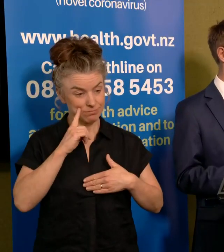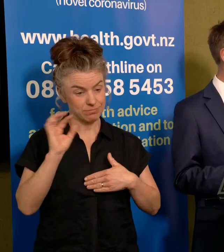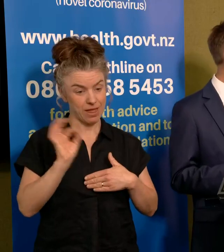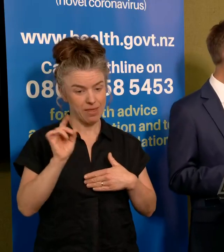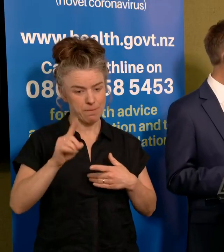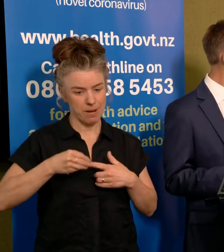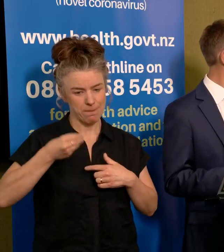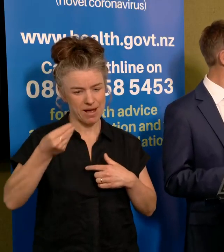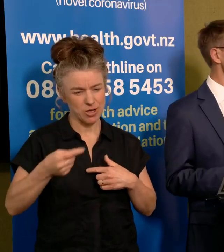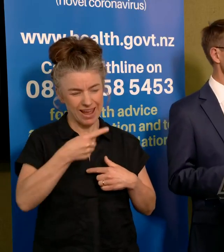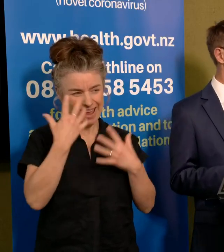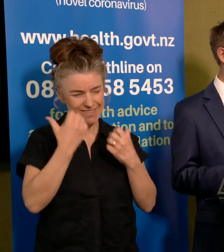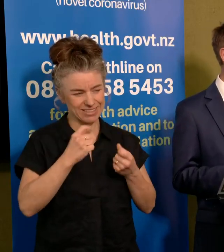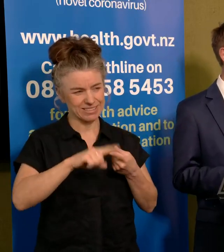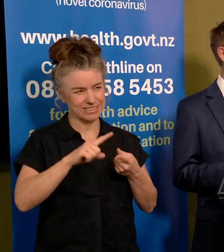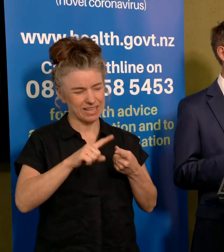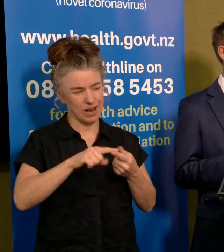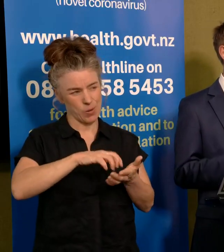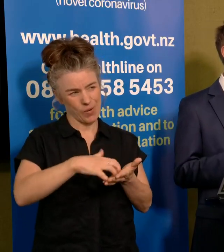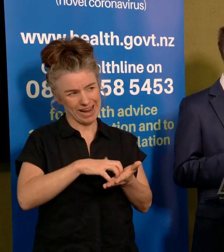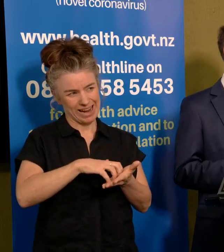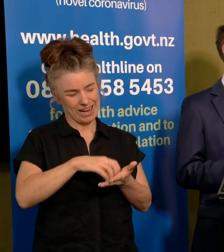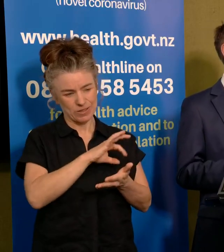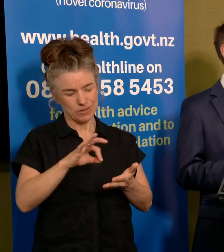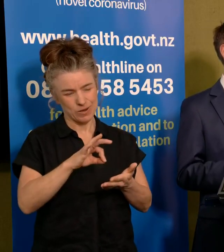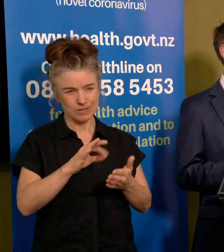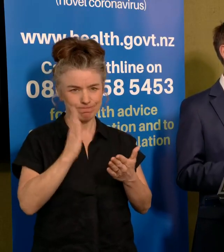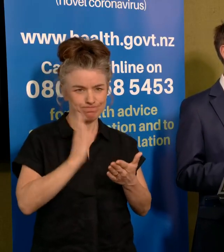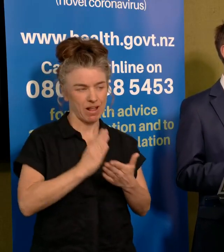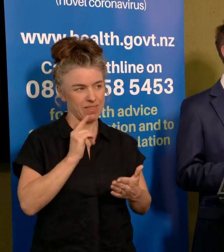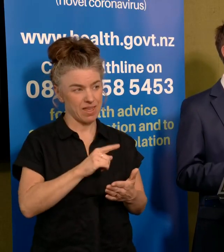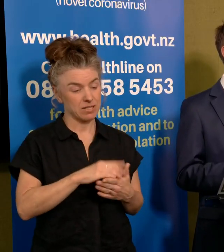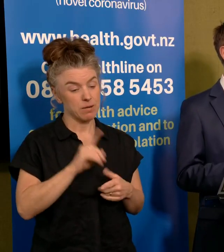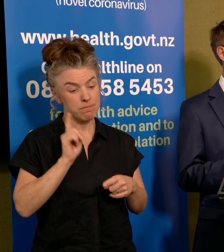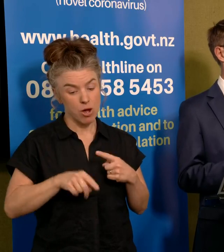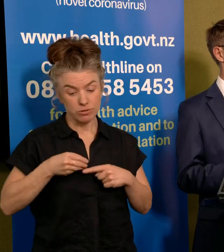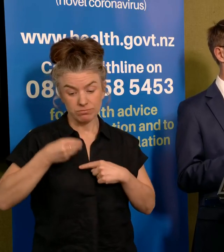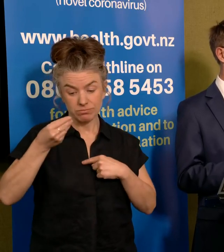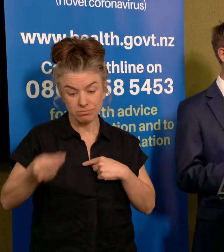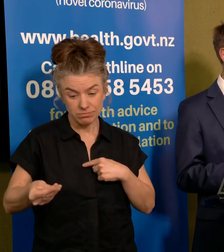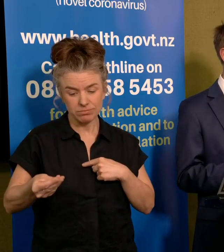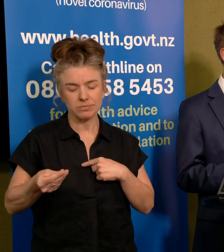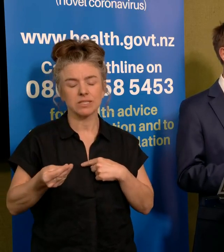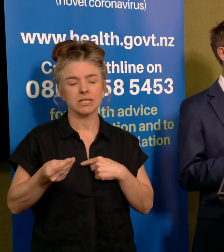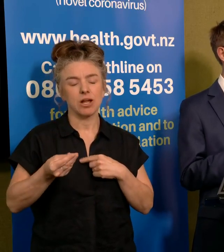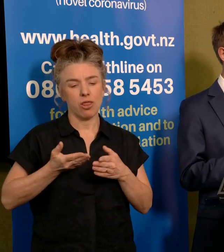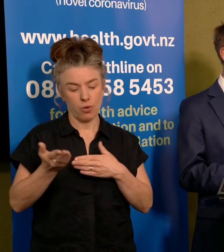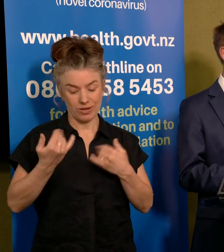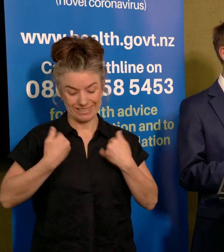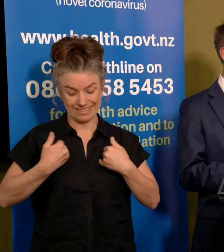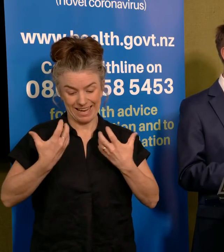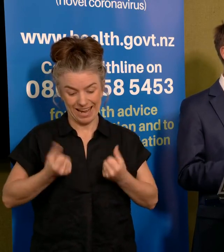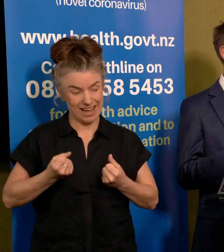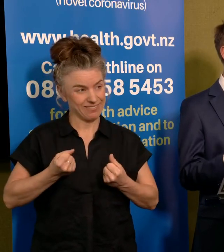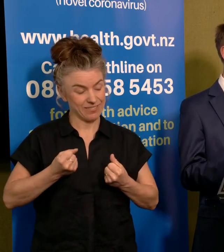have any symptoms is, I think, still equivocal. The main way this virus is transmitted is when people are symptomatic, through